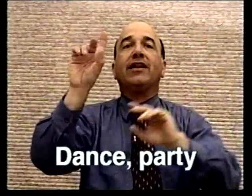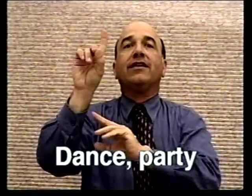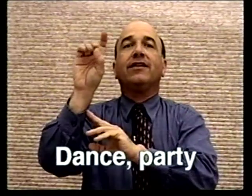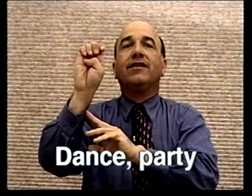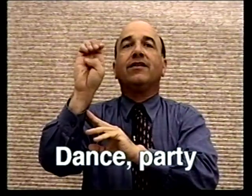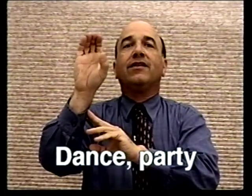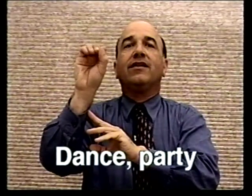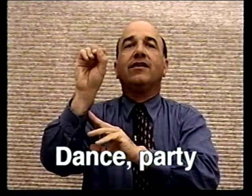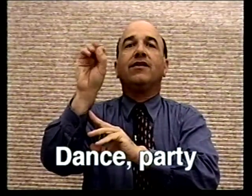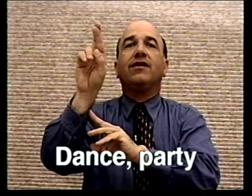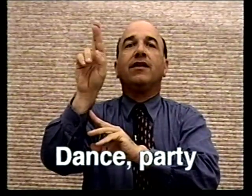decorating.